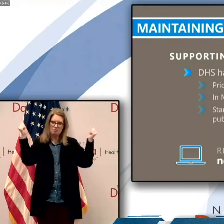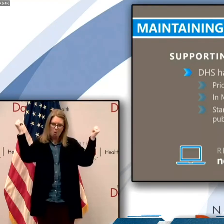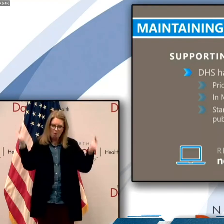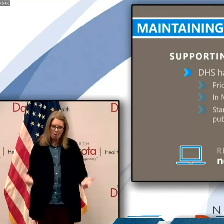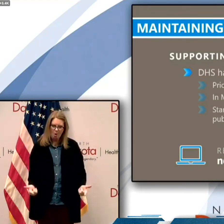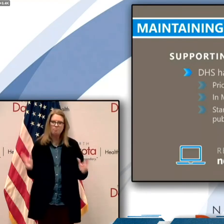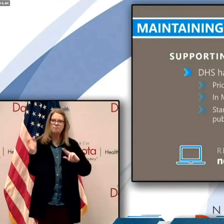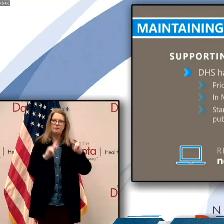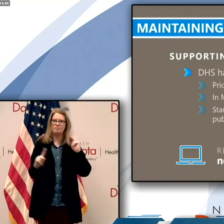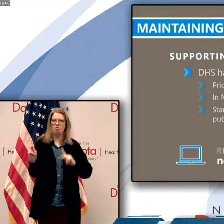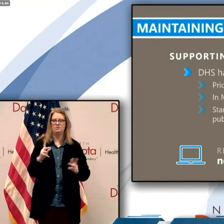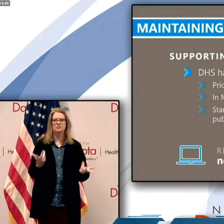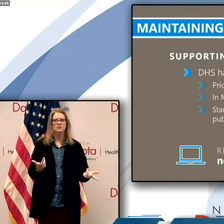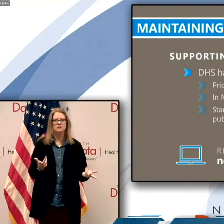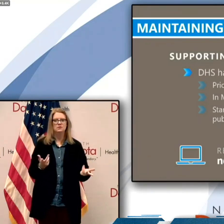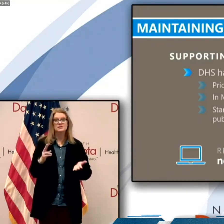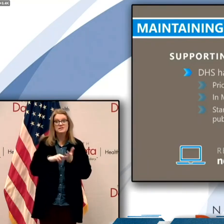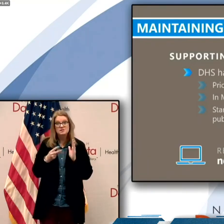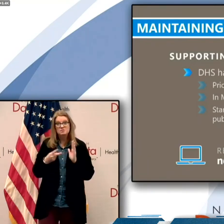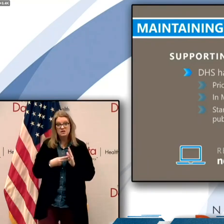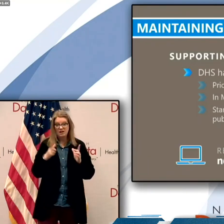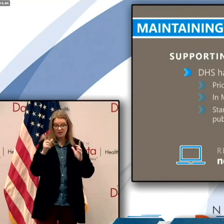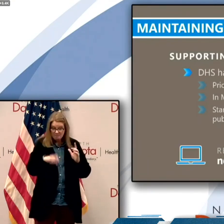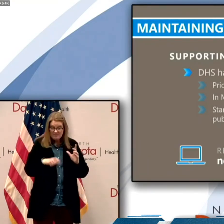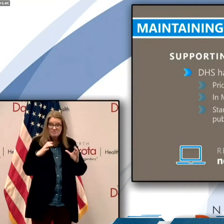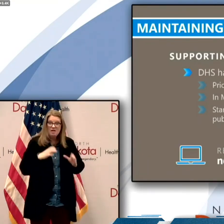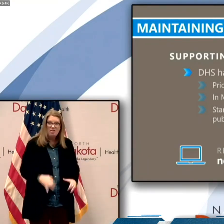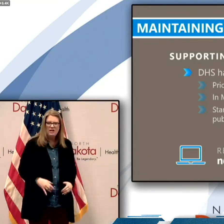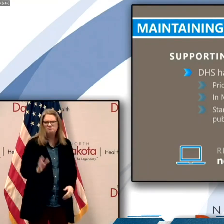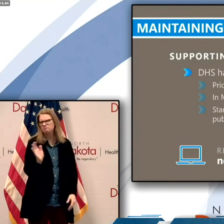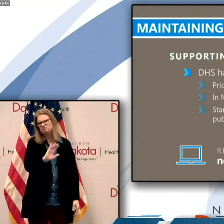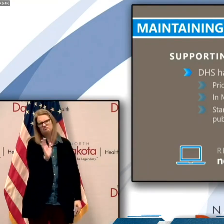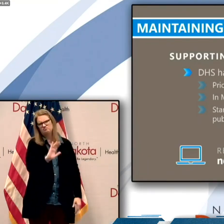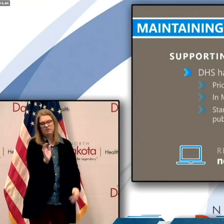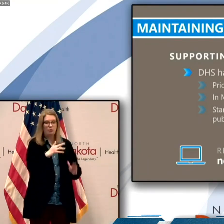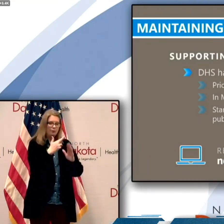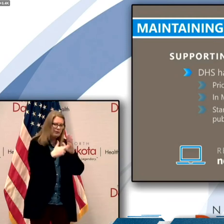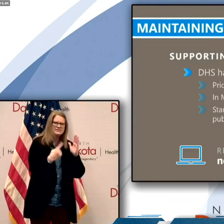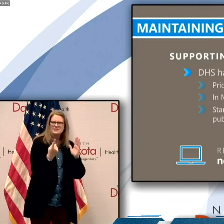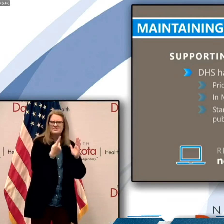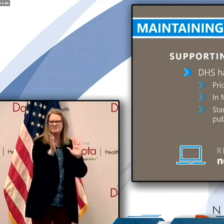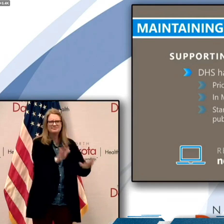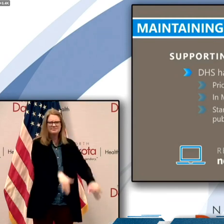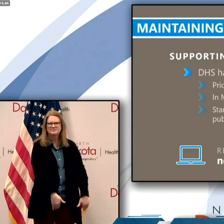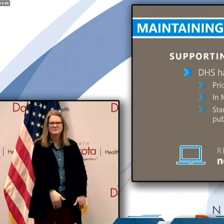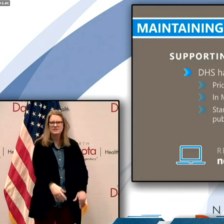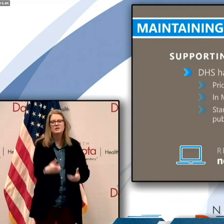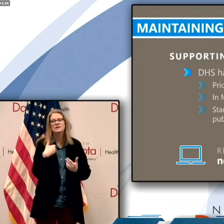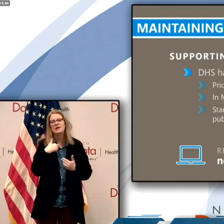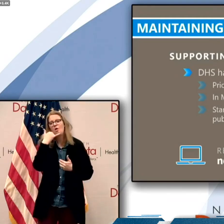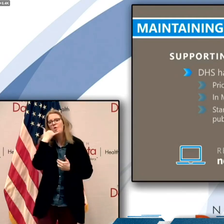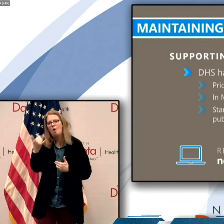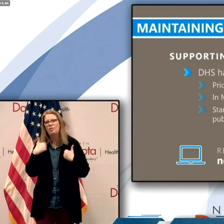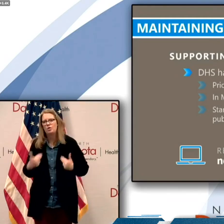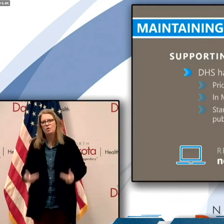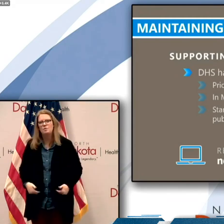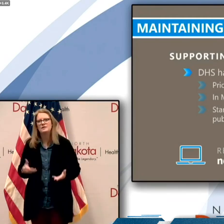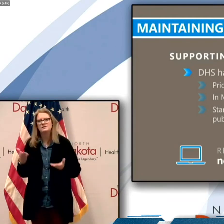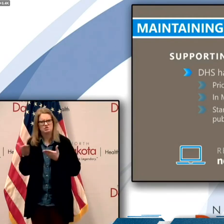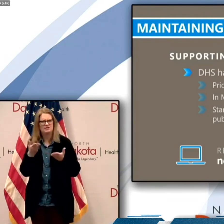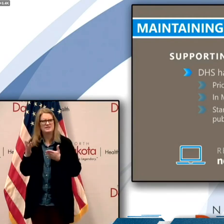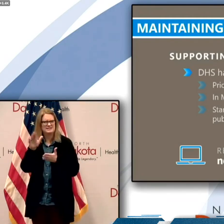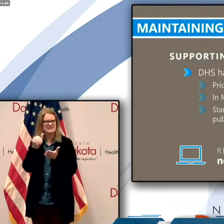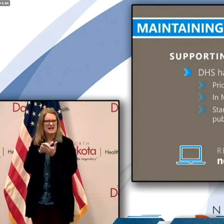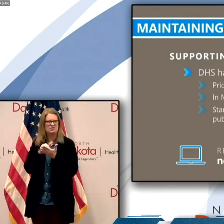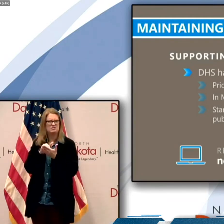The emergency service, you don't have to be an existing client, don't have to be registered. Individuals interested in services can call the Human Service Center closest to them where